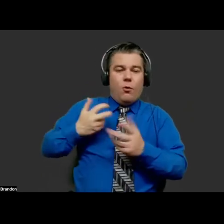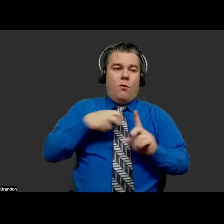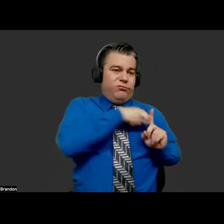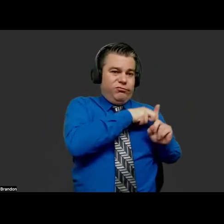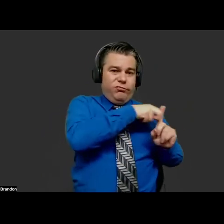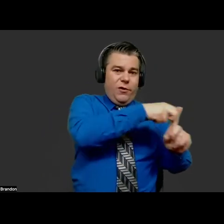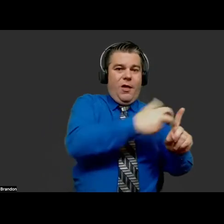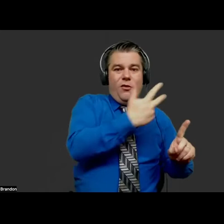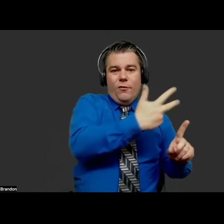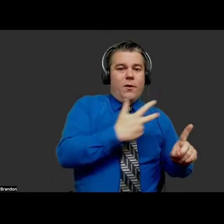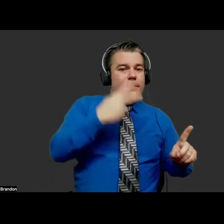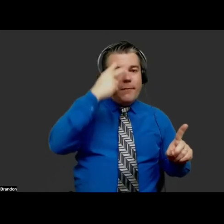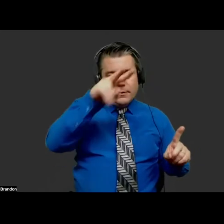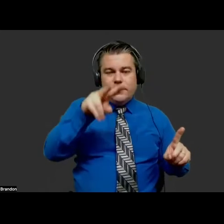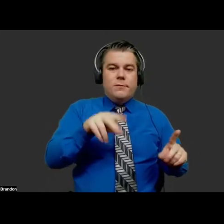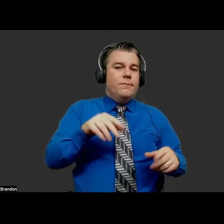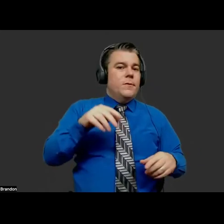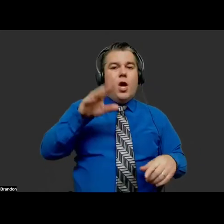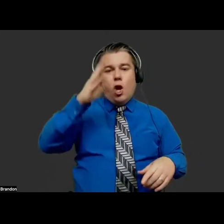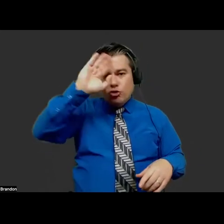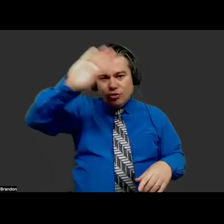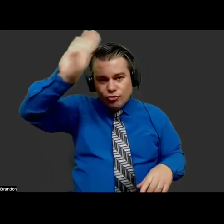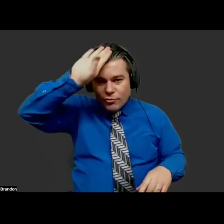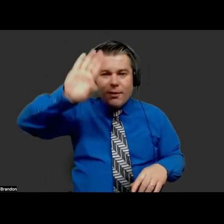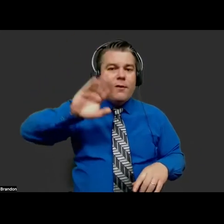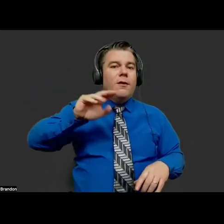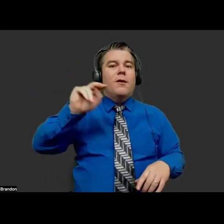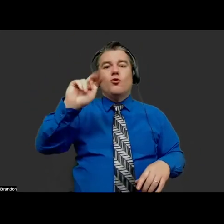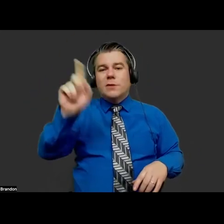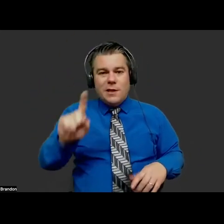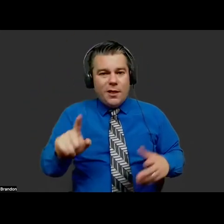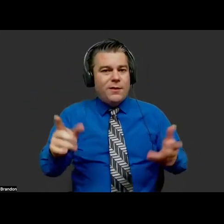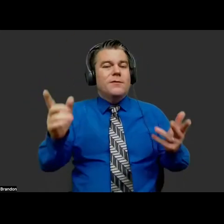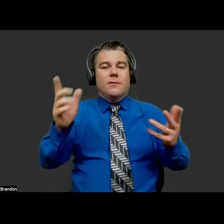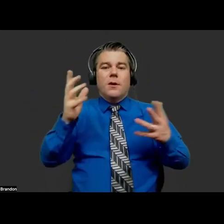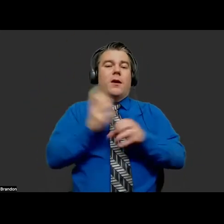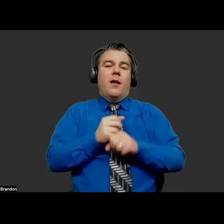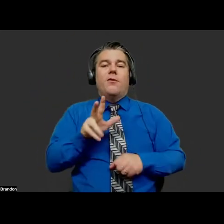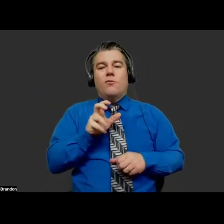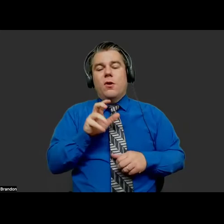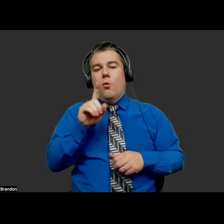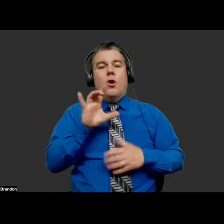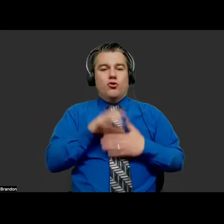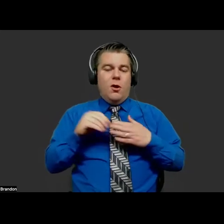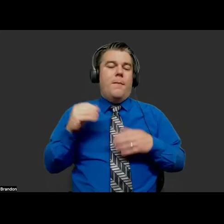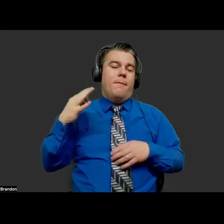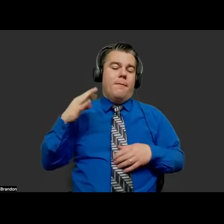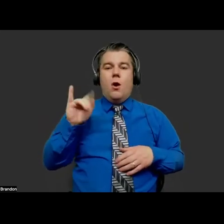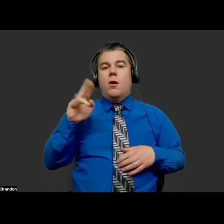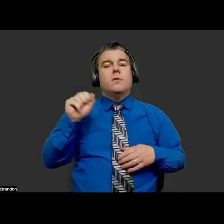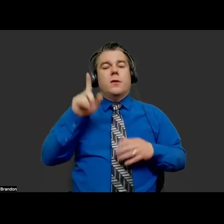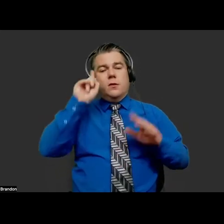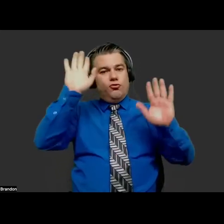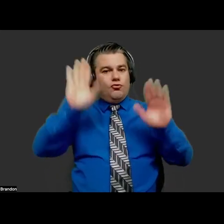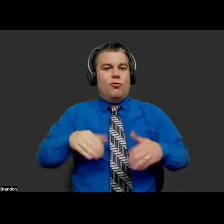in Australia or New Zealand, we get that $100 bonus. I just love this. I think it's great. Expand your network into